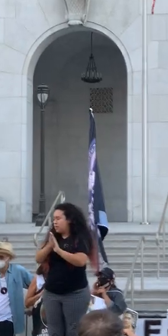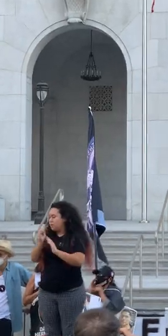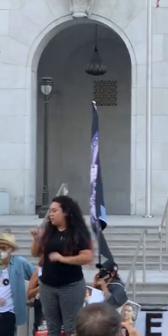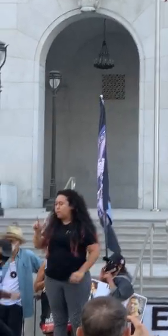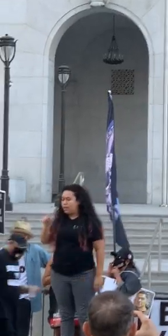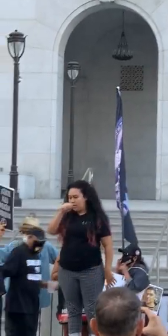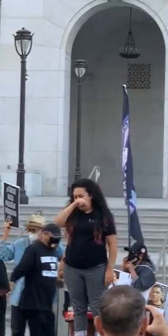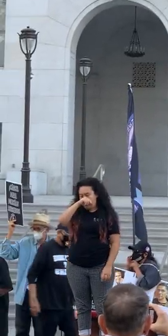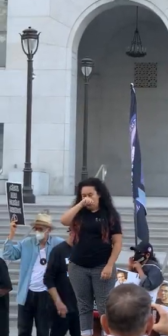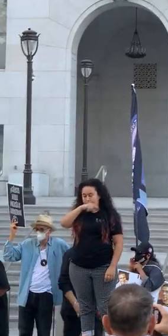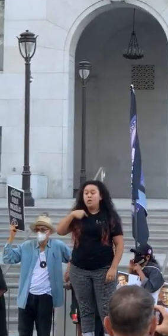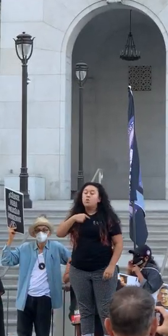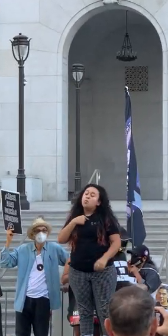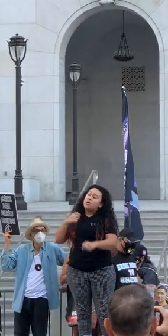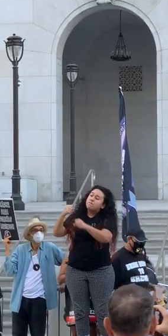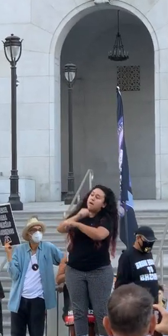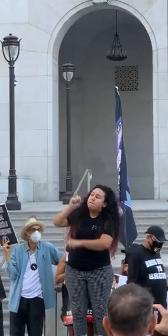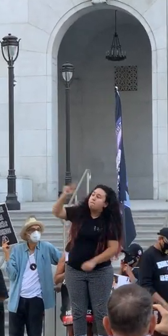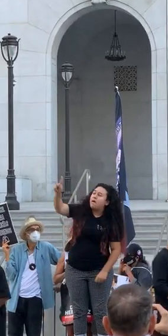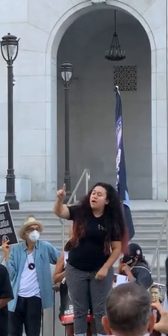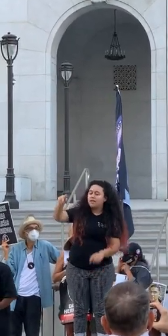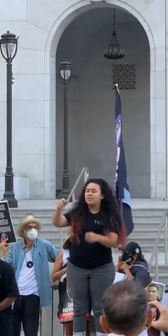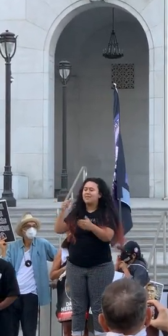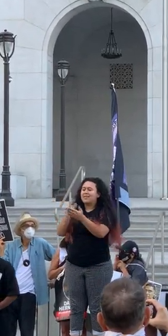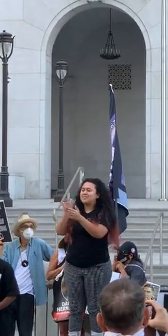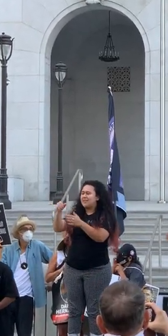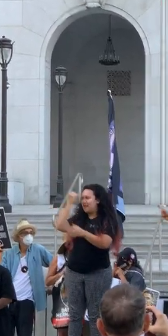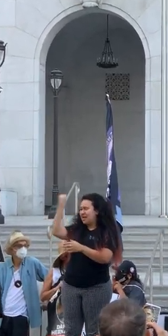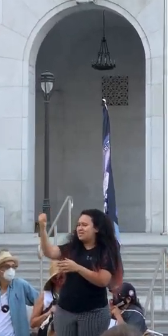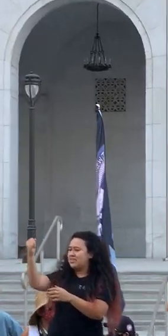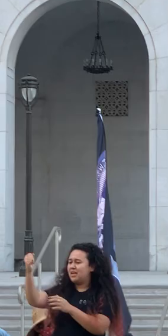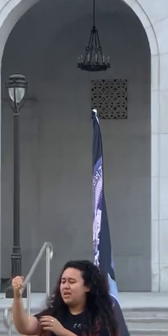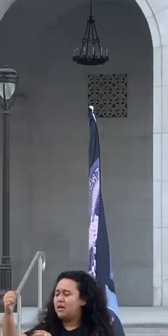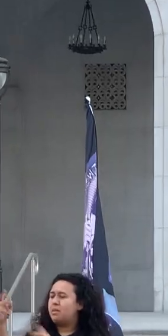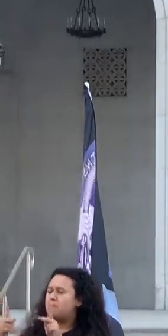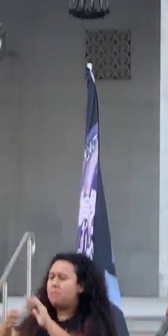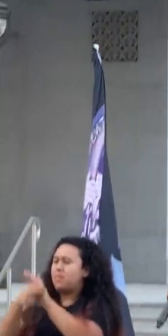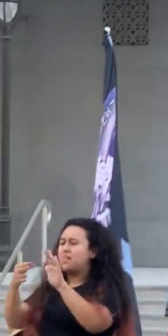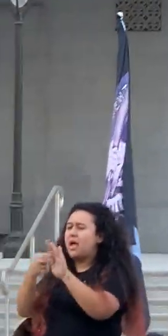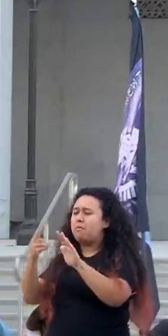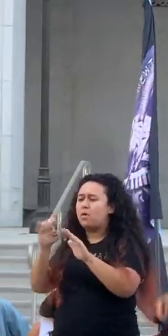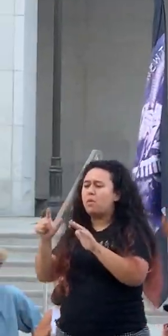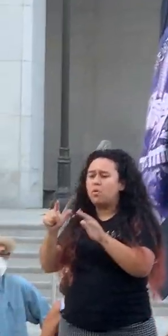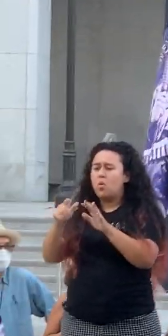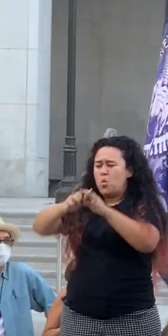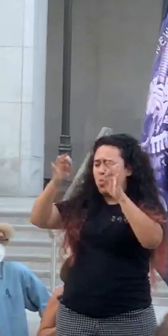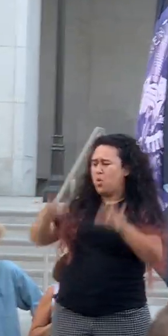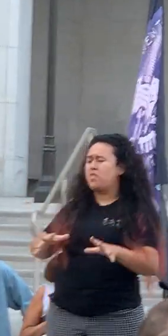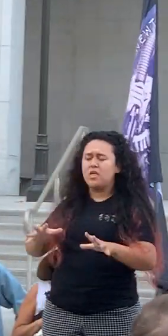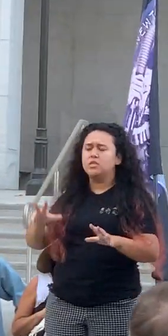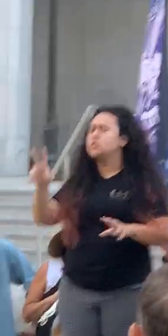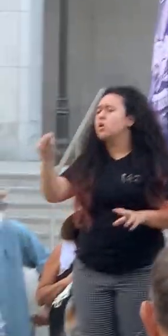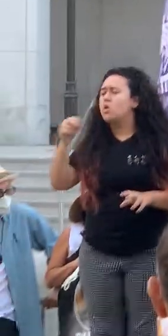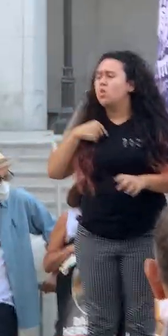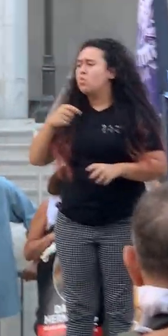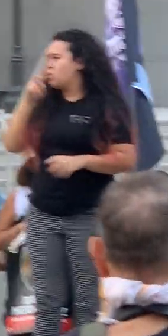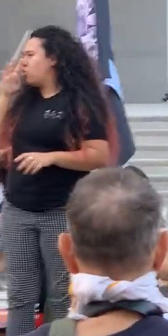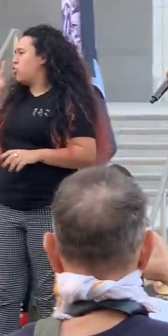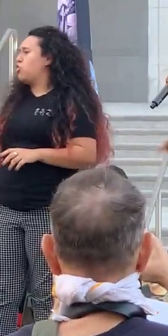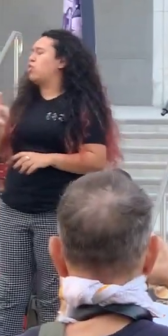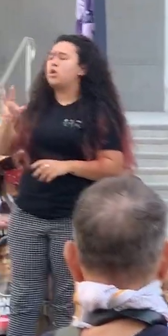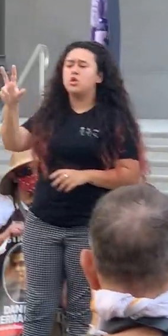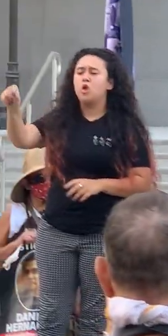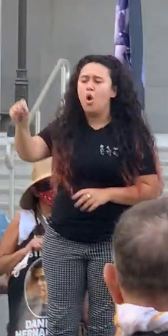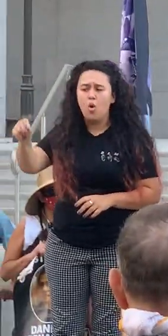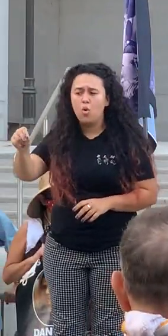So we have got to fight back against this idea that criminals are worth less than we are, that we would avert our eyes from those who are